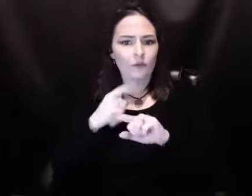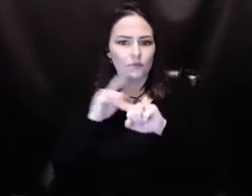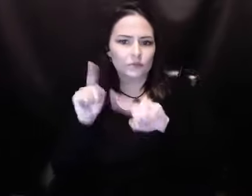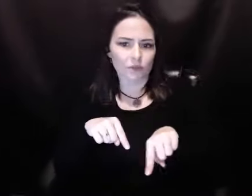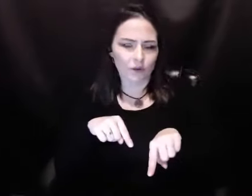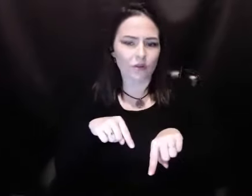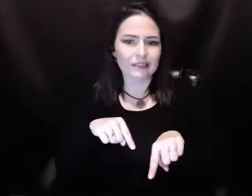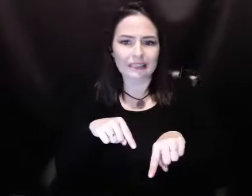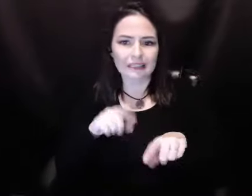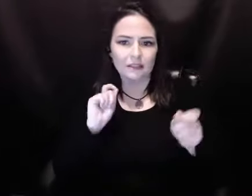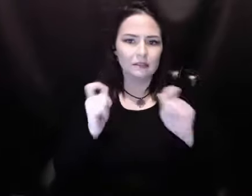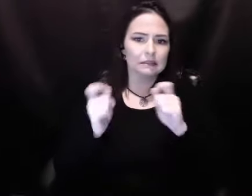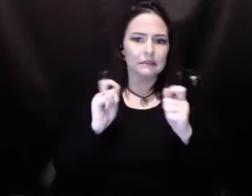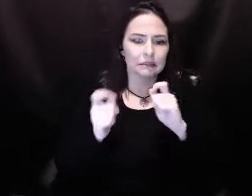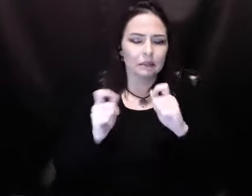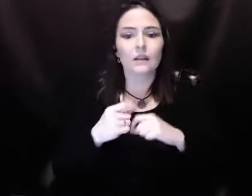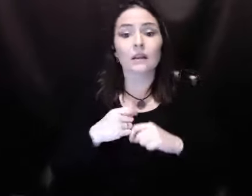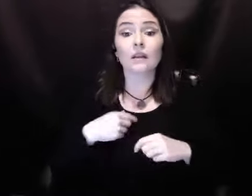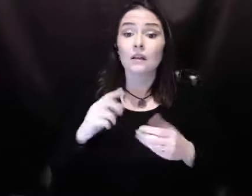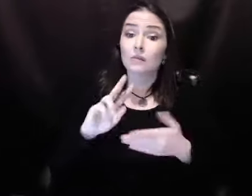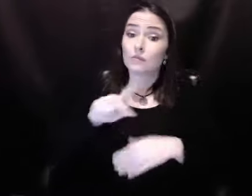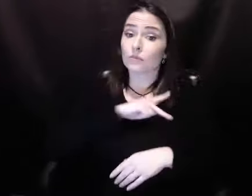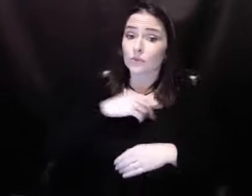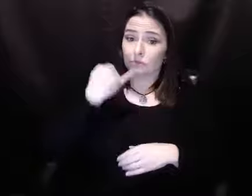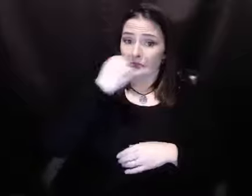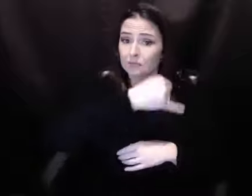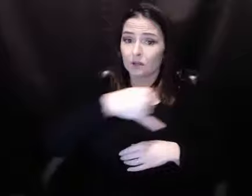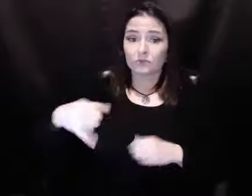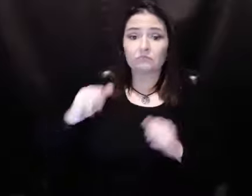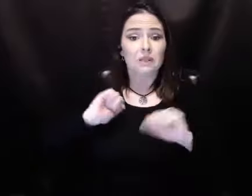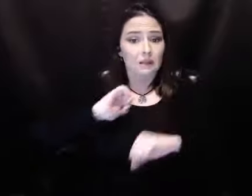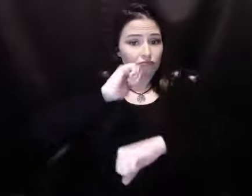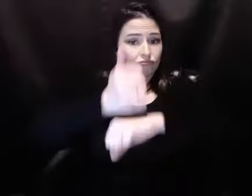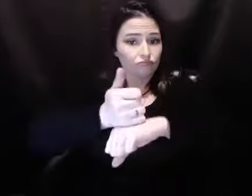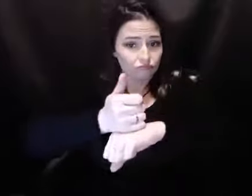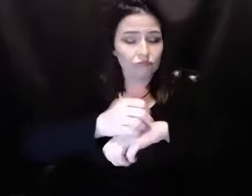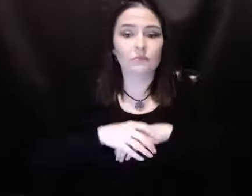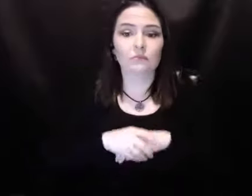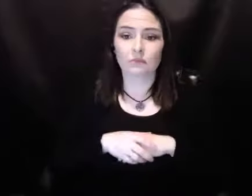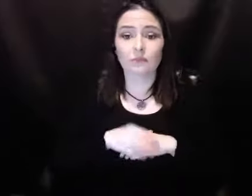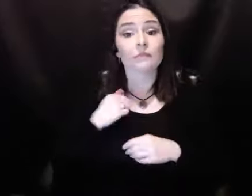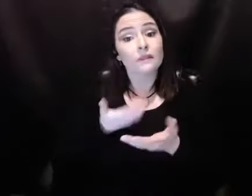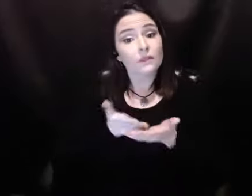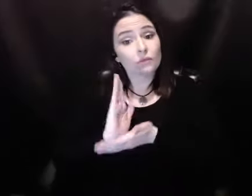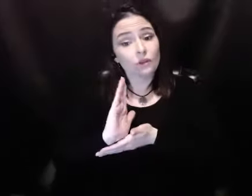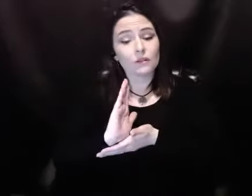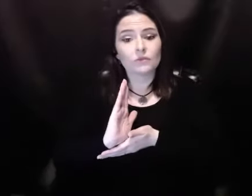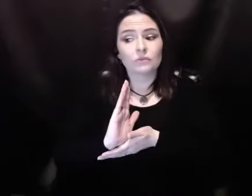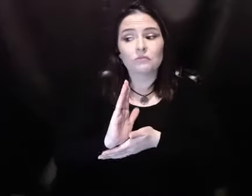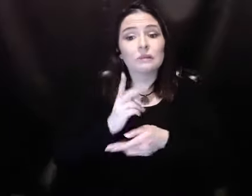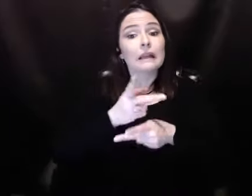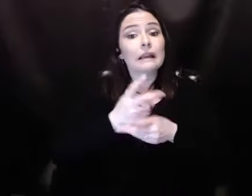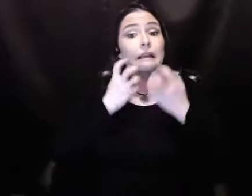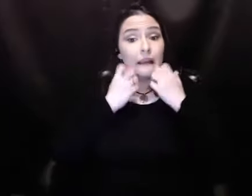I have to ask myself, is this coming from a place of desire or from a place of fear? When one or the other take